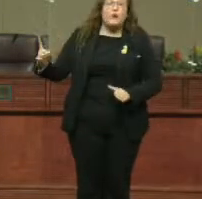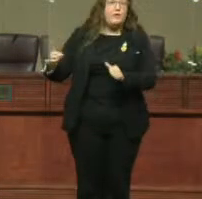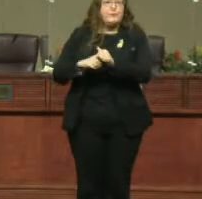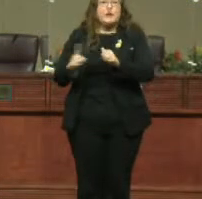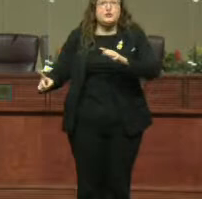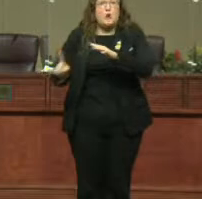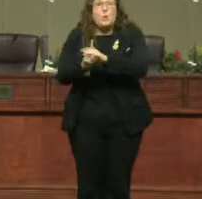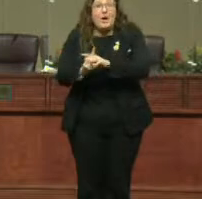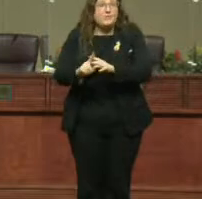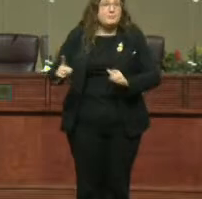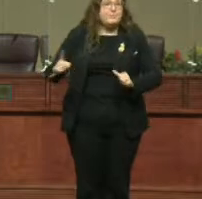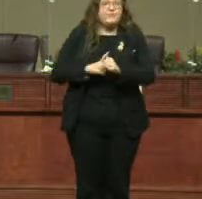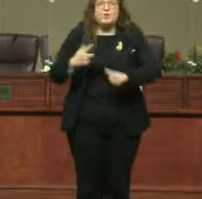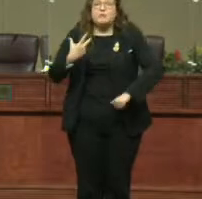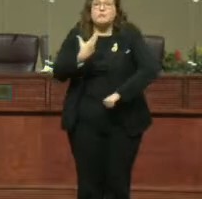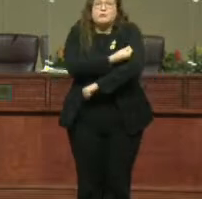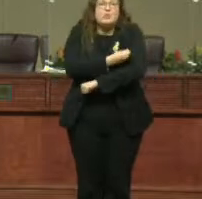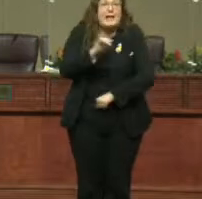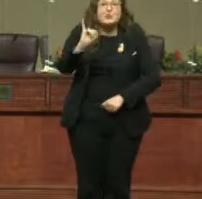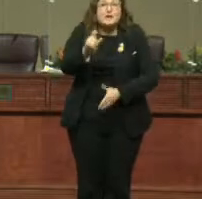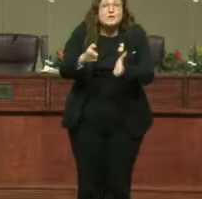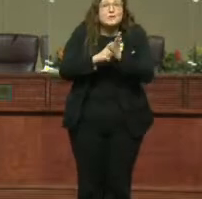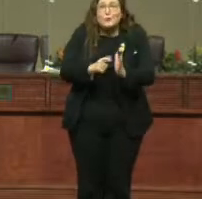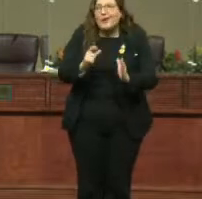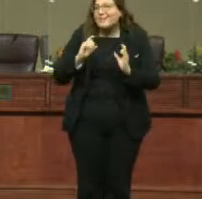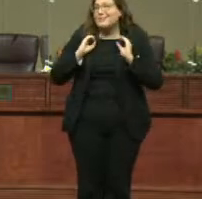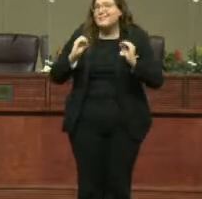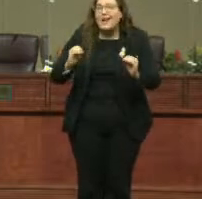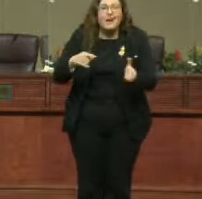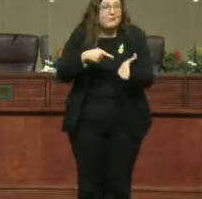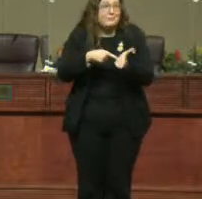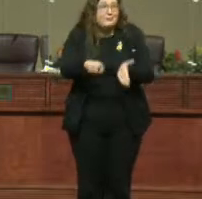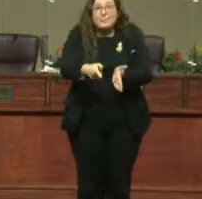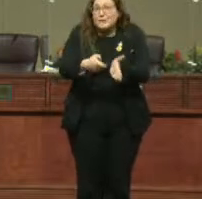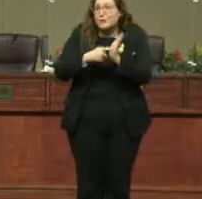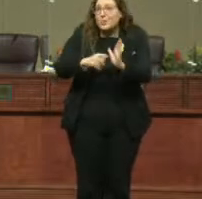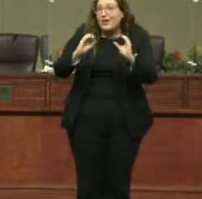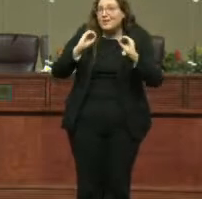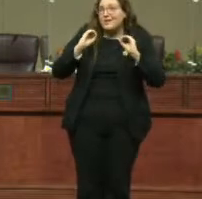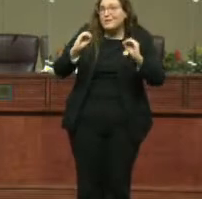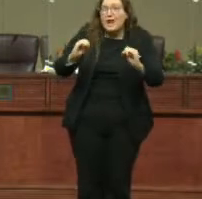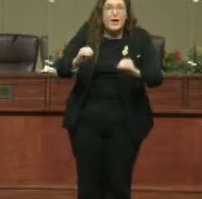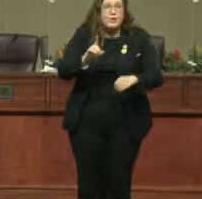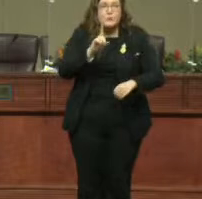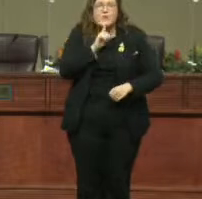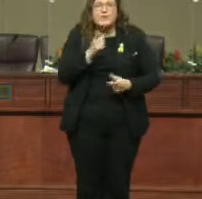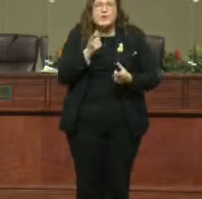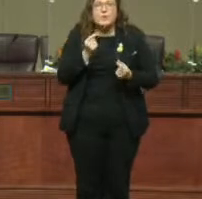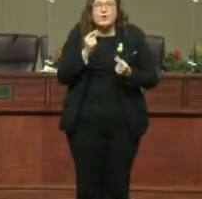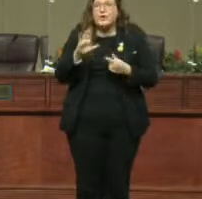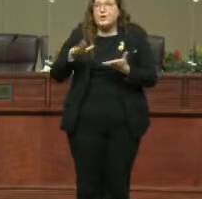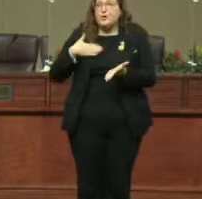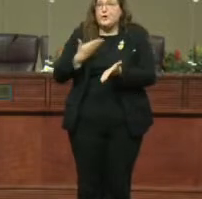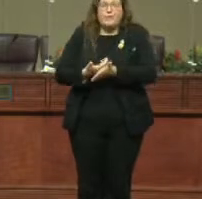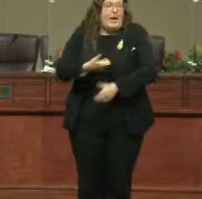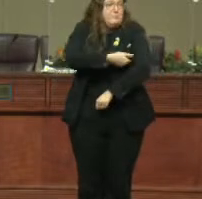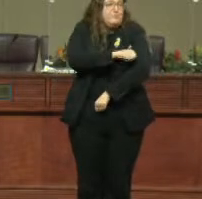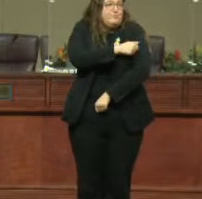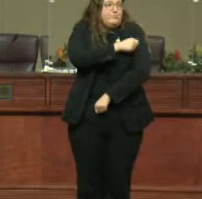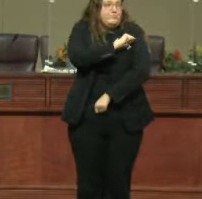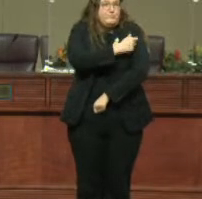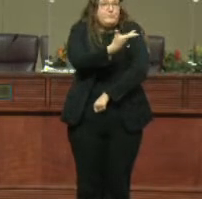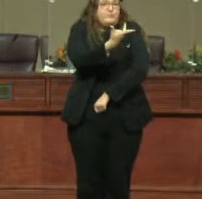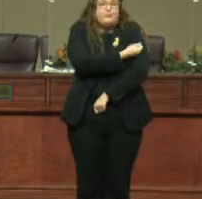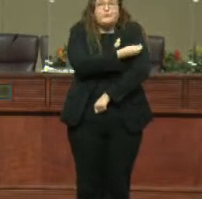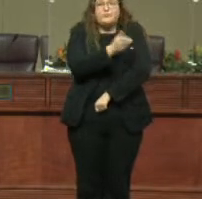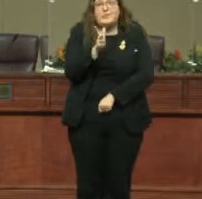insurance needed, no payments needed. It's just get in your car, roll off your sleeve, should go. We also